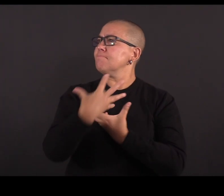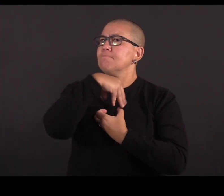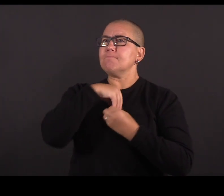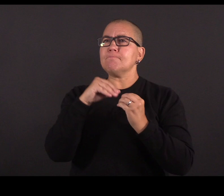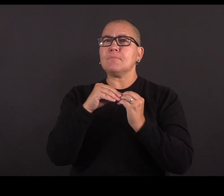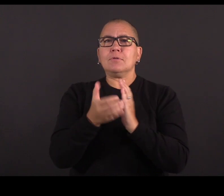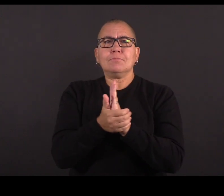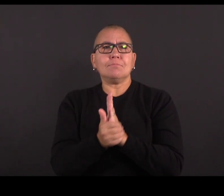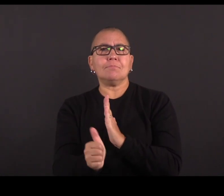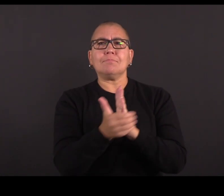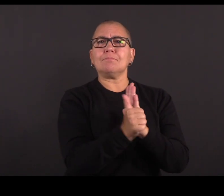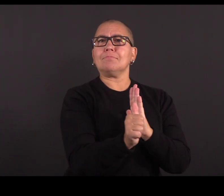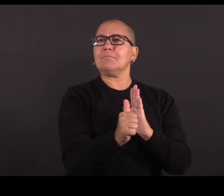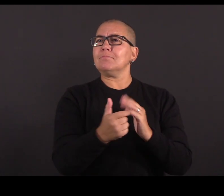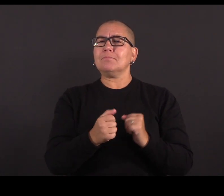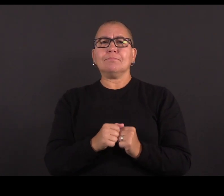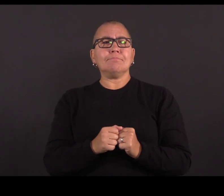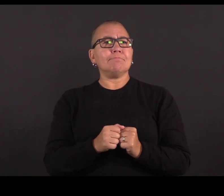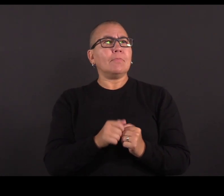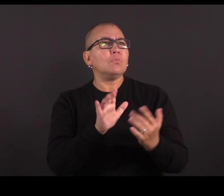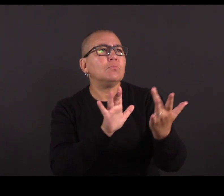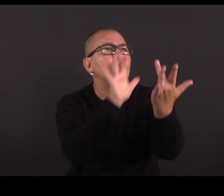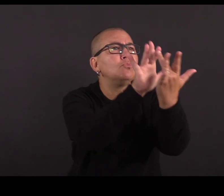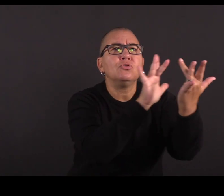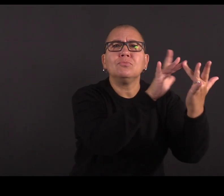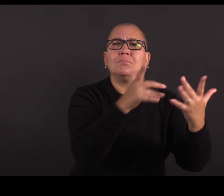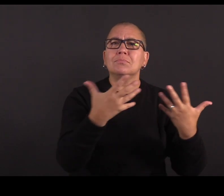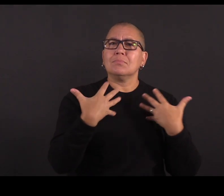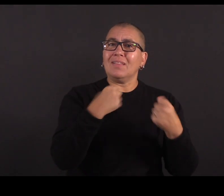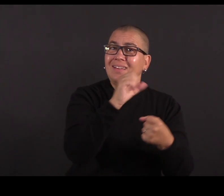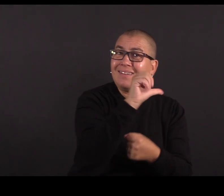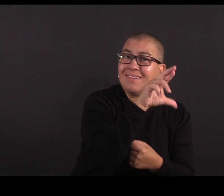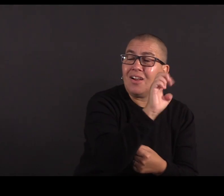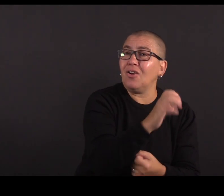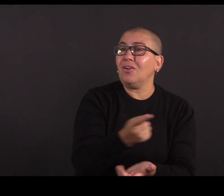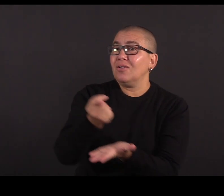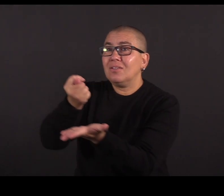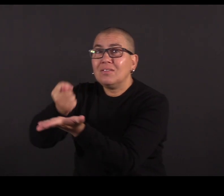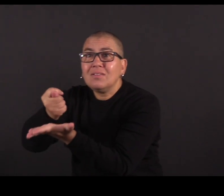healthcare, treatment, and employment services.